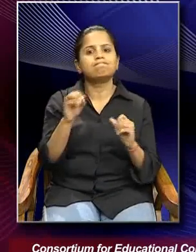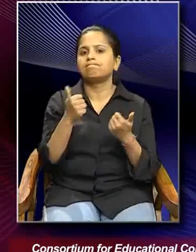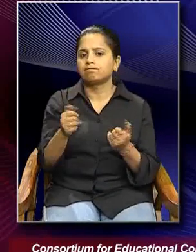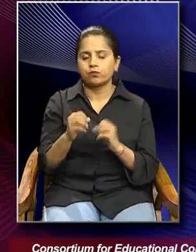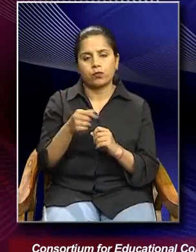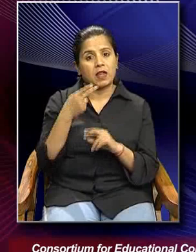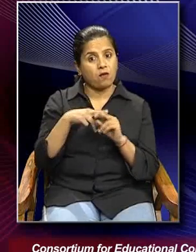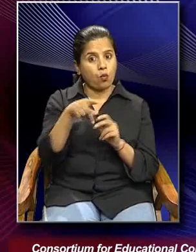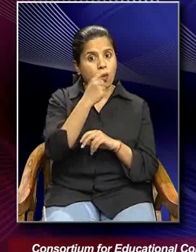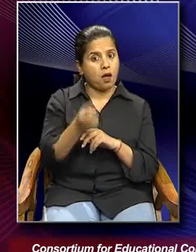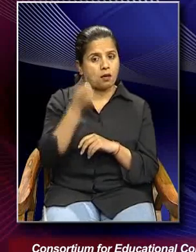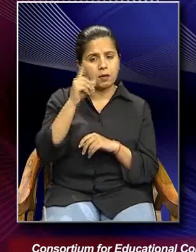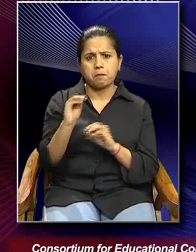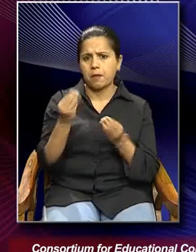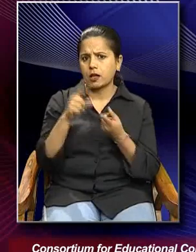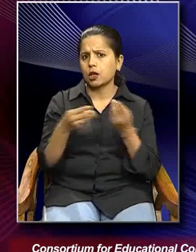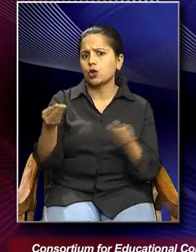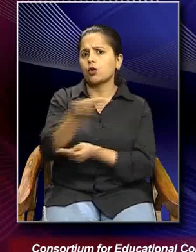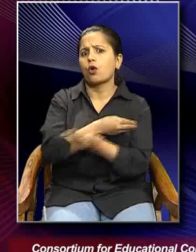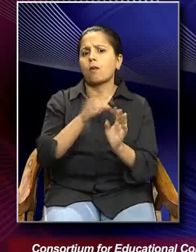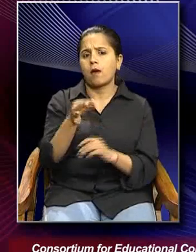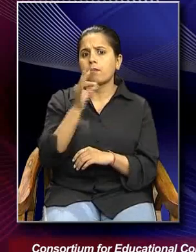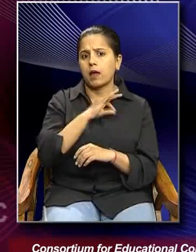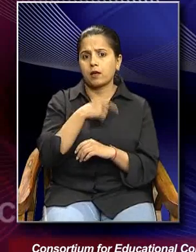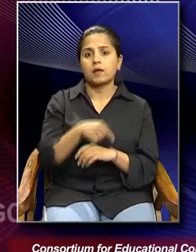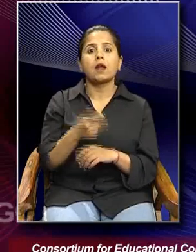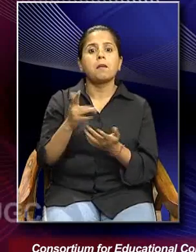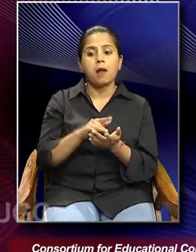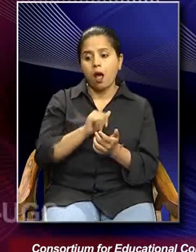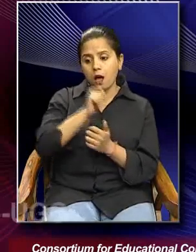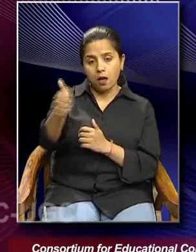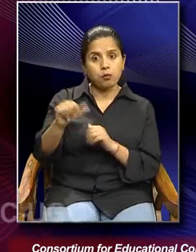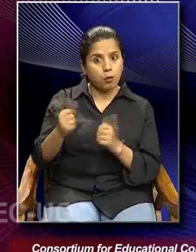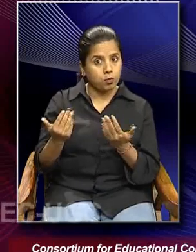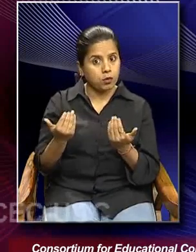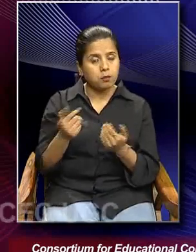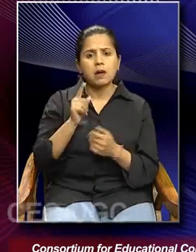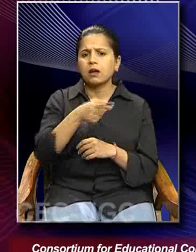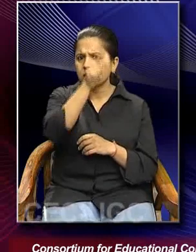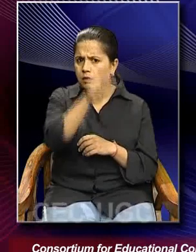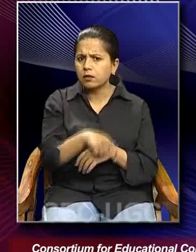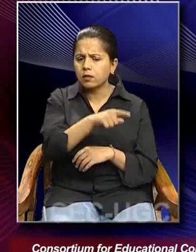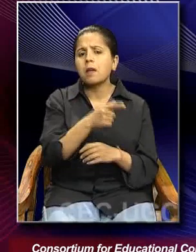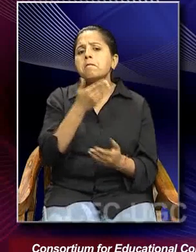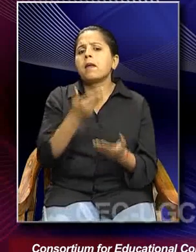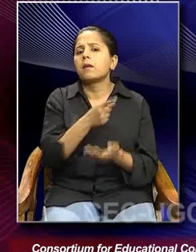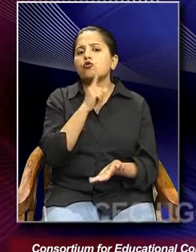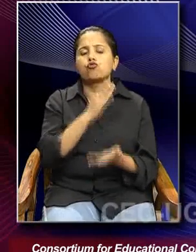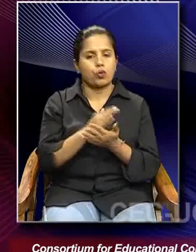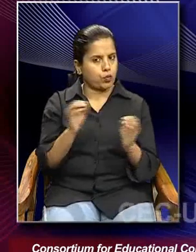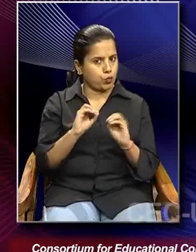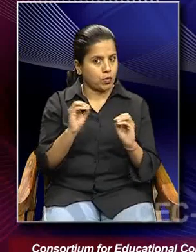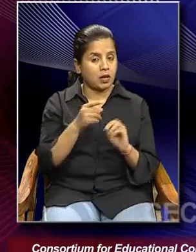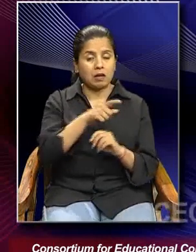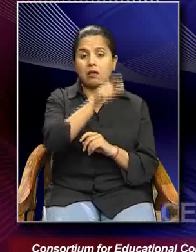understand that there are better economic incentive at the place of destination possibly, but he or she is not sure if he